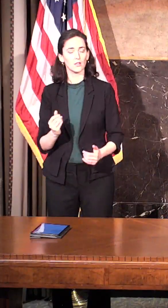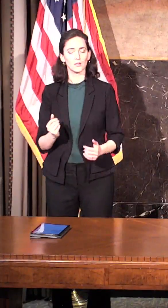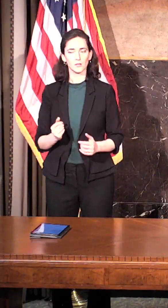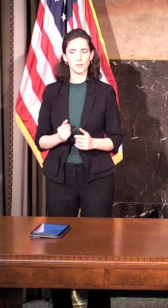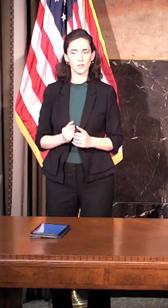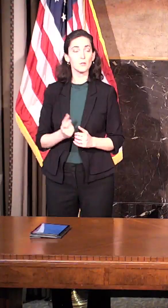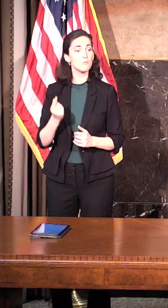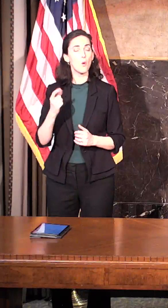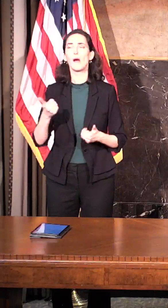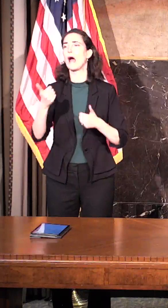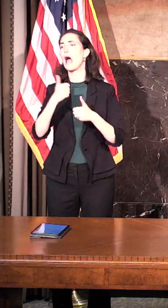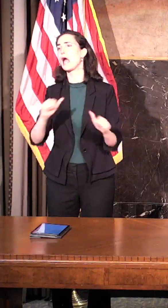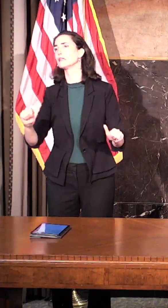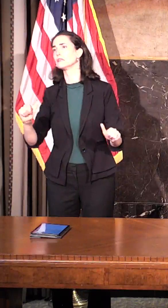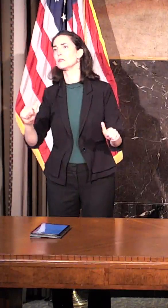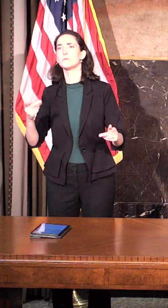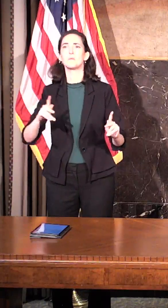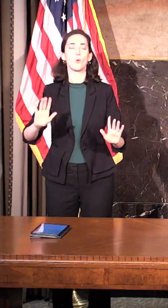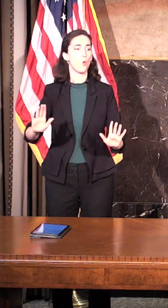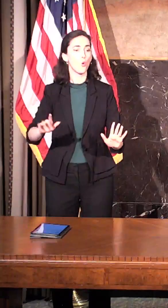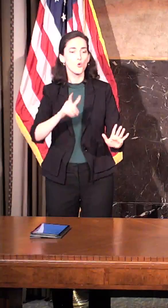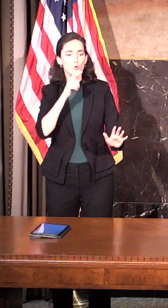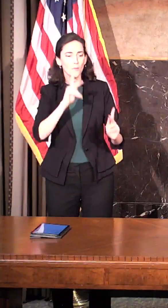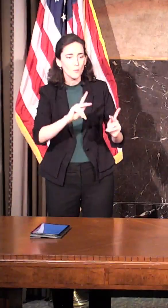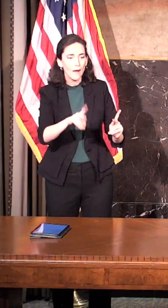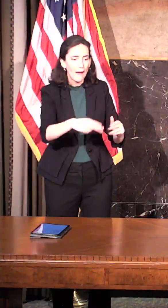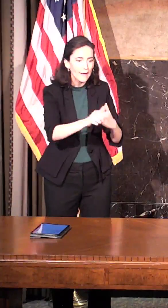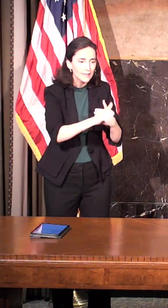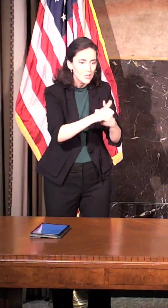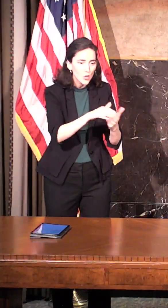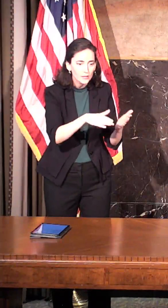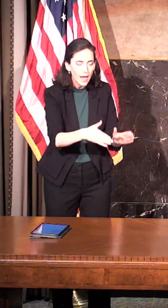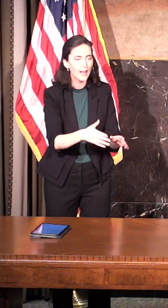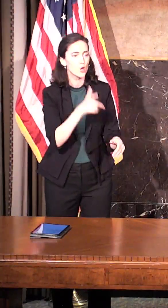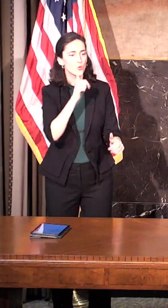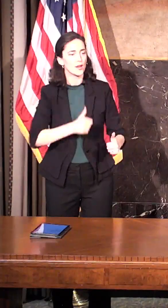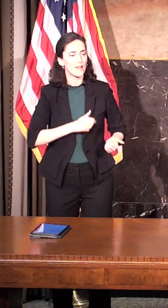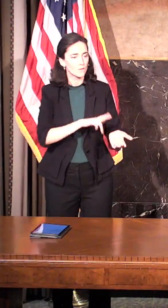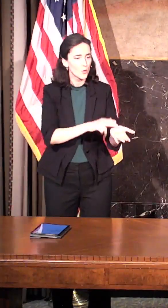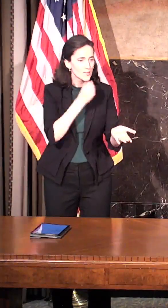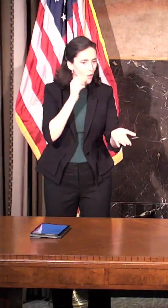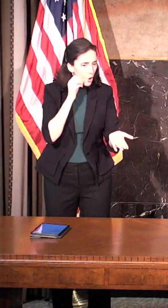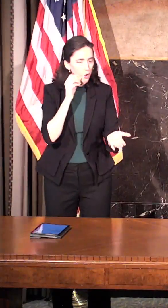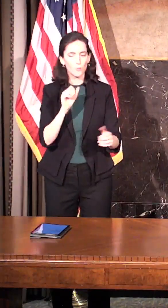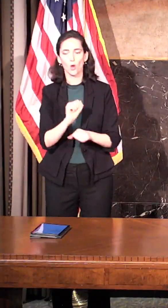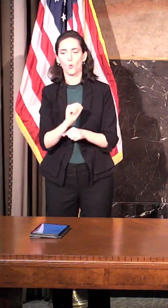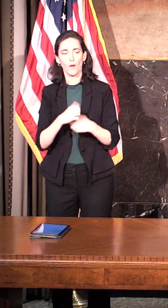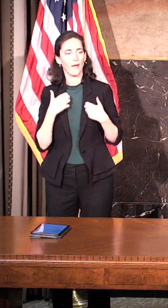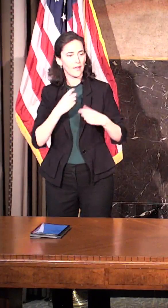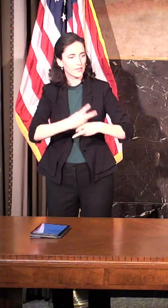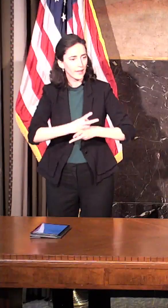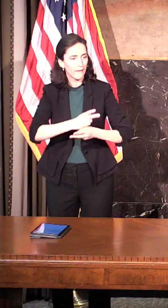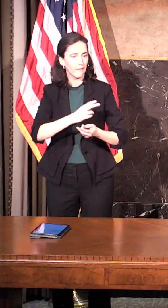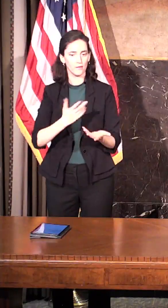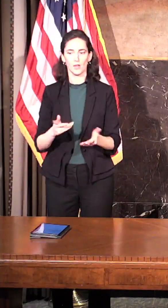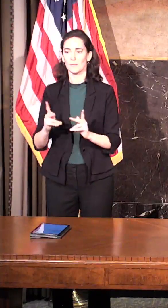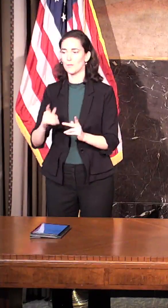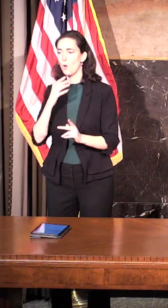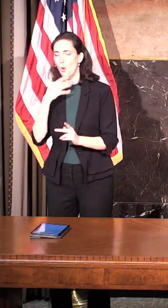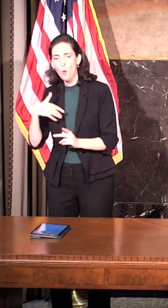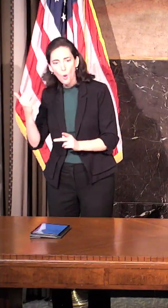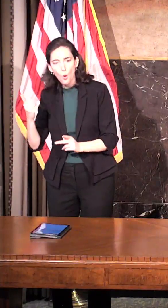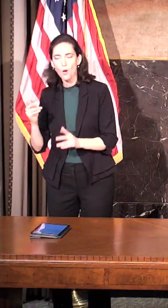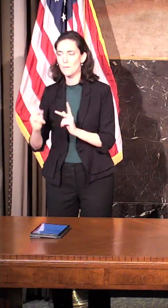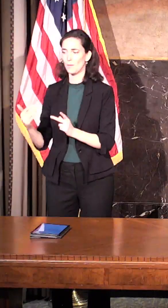it is a 13% of very high-risk individuals. Nursing home residents, healthcare providers, people of advanced age, people